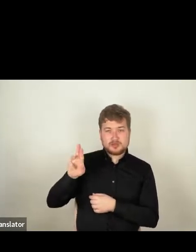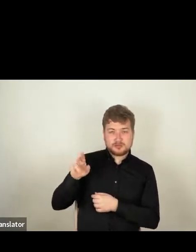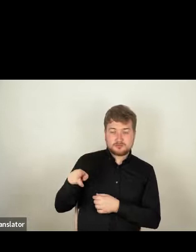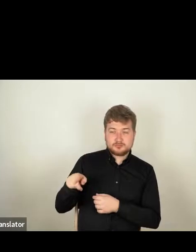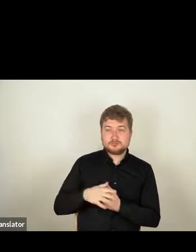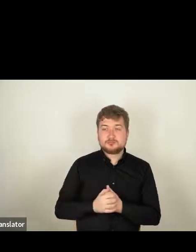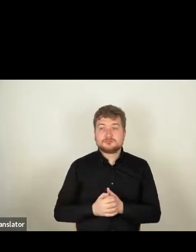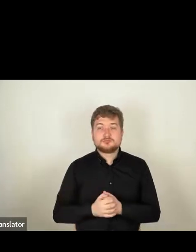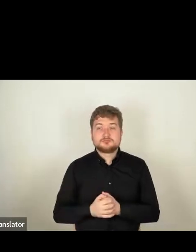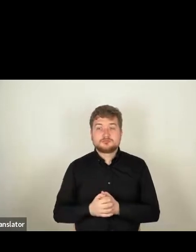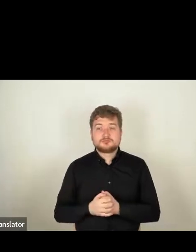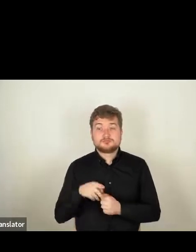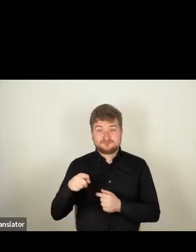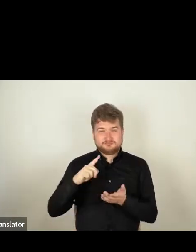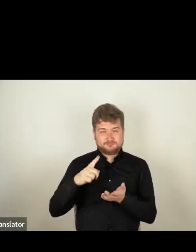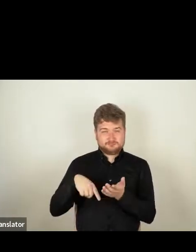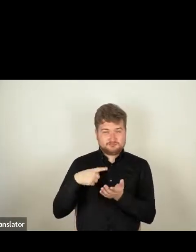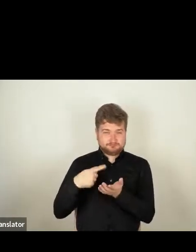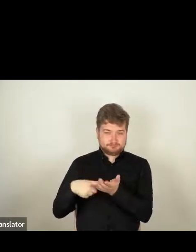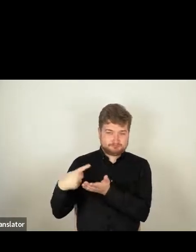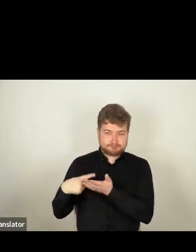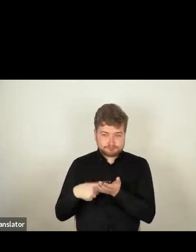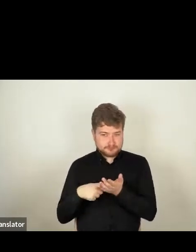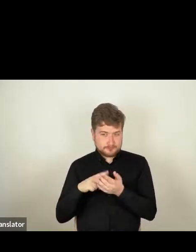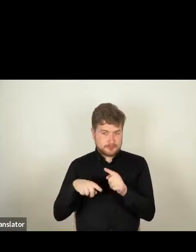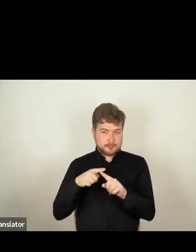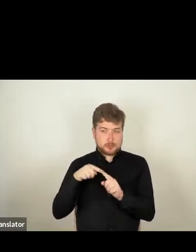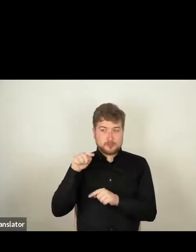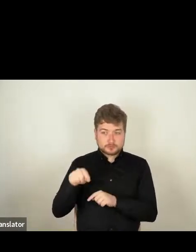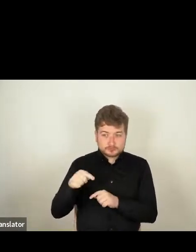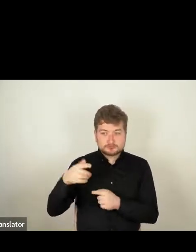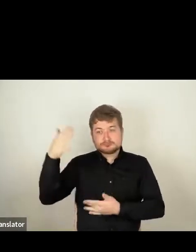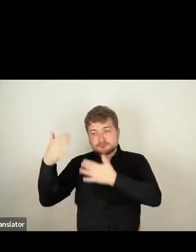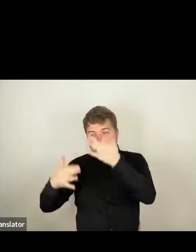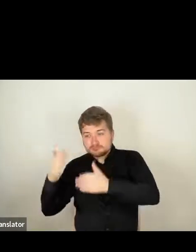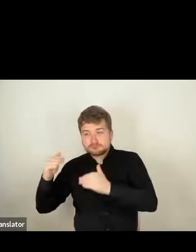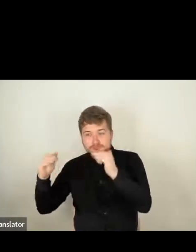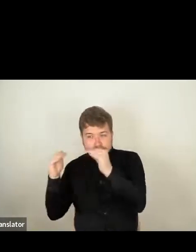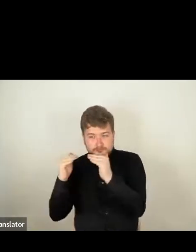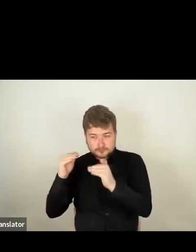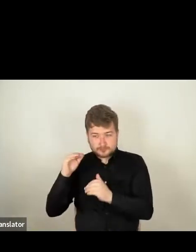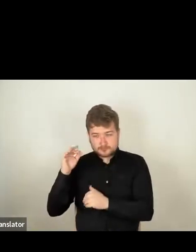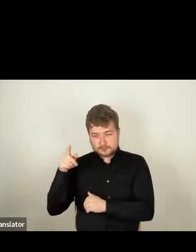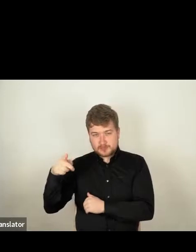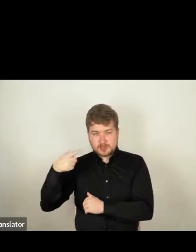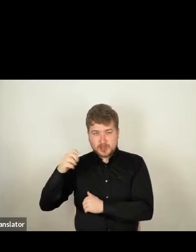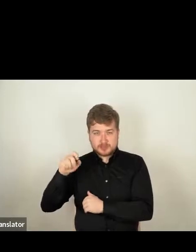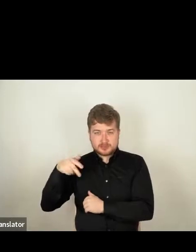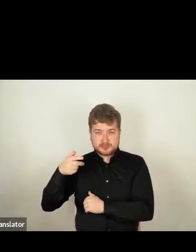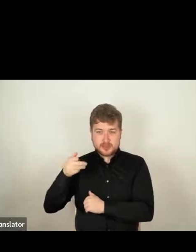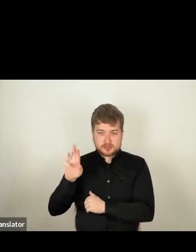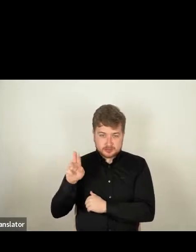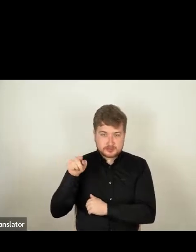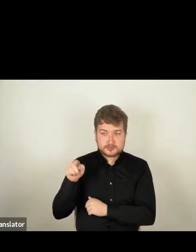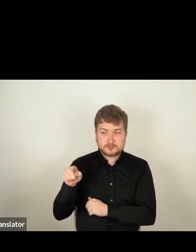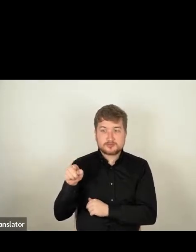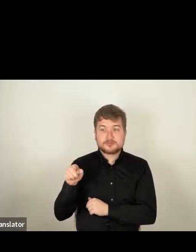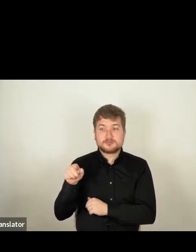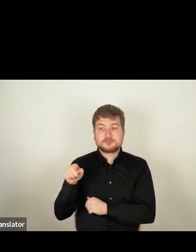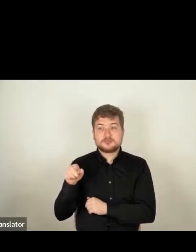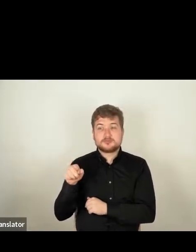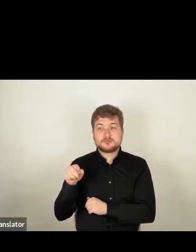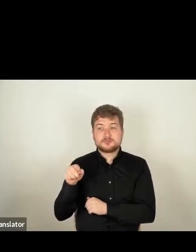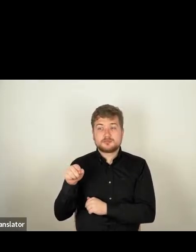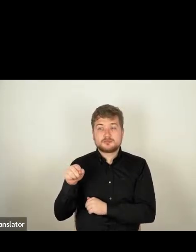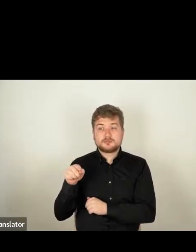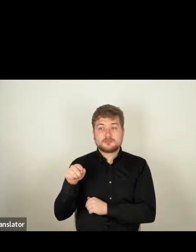And we talked about the Canada Gender Budgeting Act, which is now undertaken by the female finance minister, who is